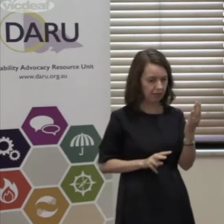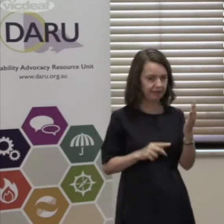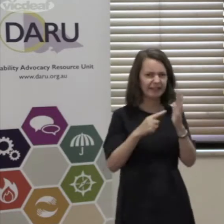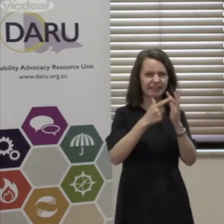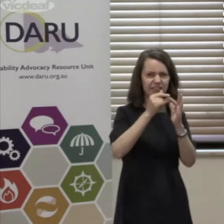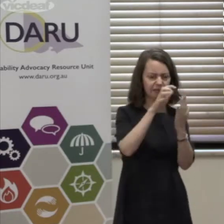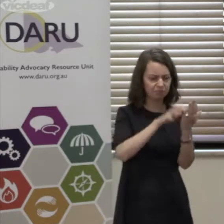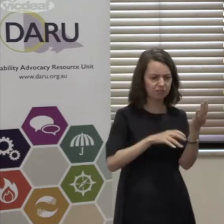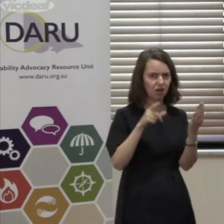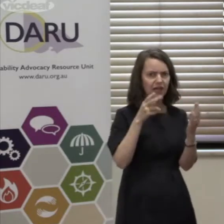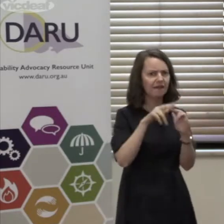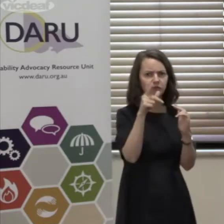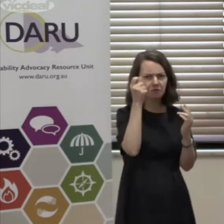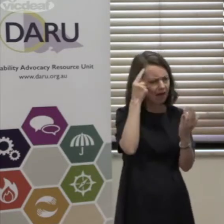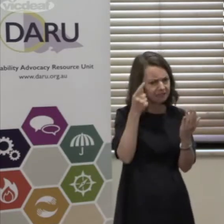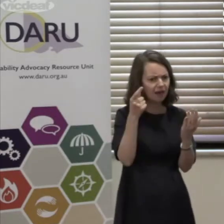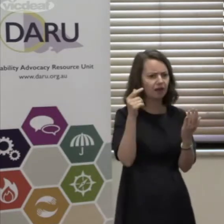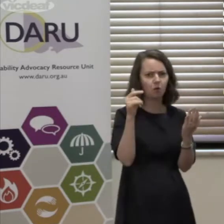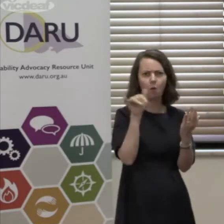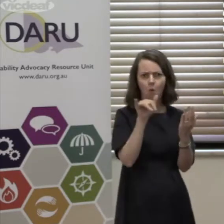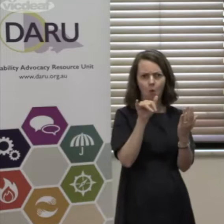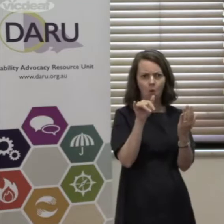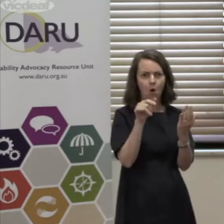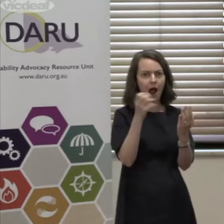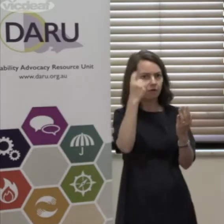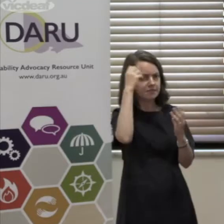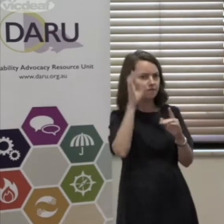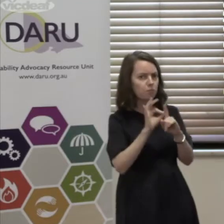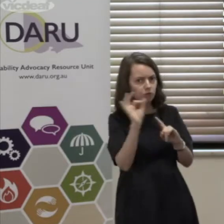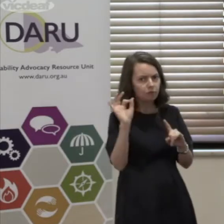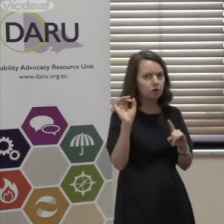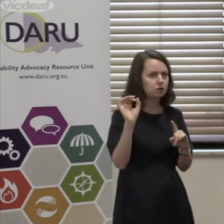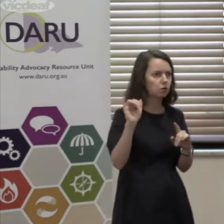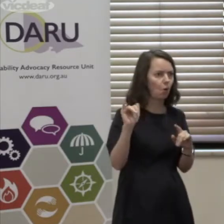And give back, or give us a call, or scan an email to me